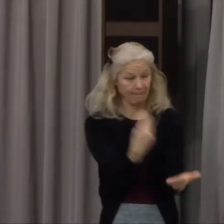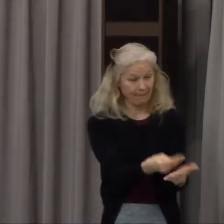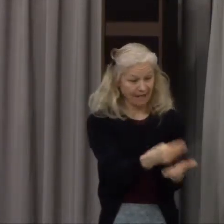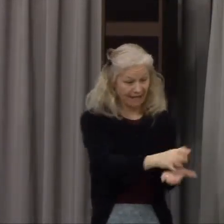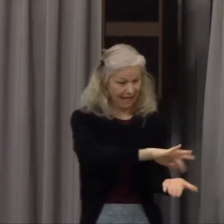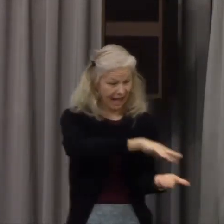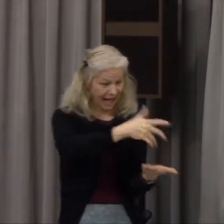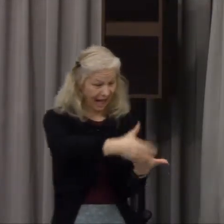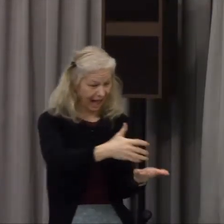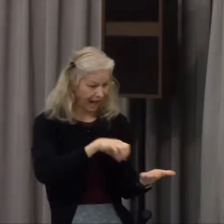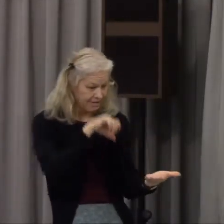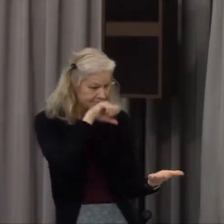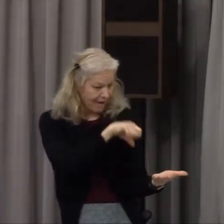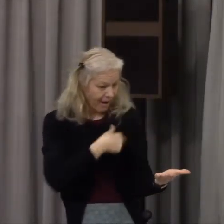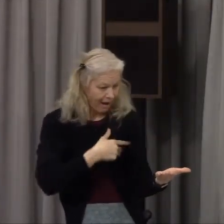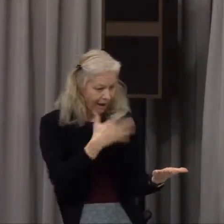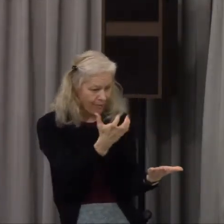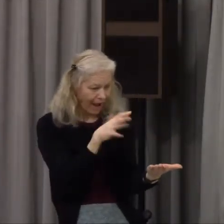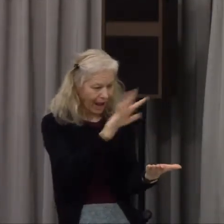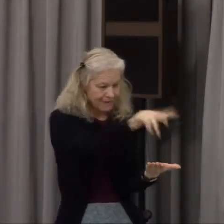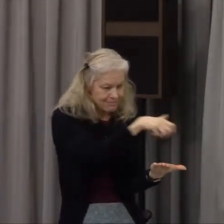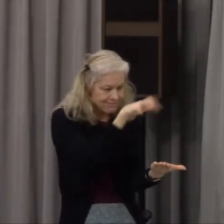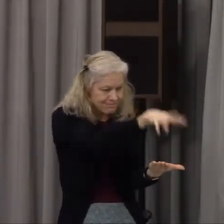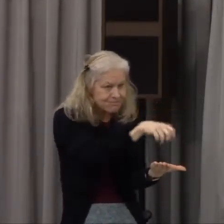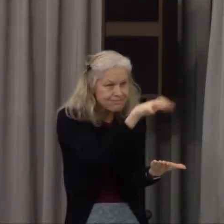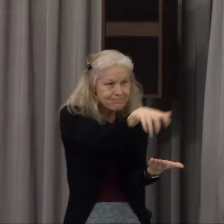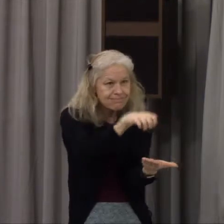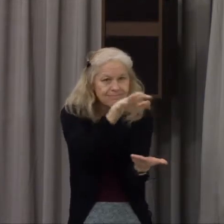pierced themselves through with many sorrows.